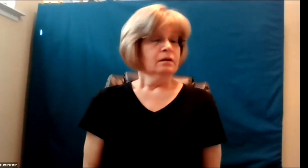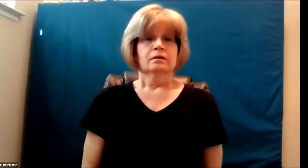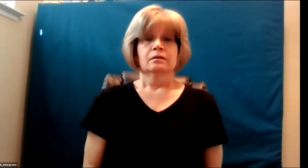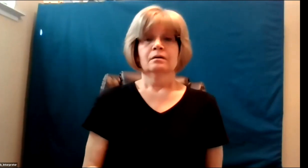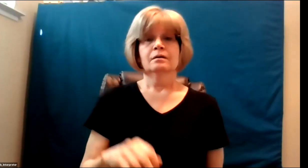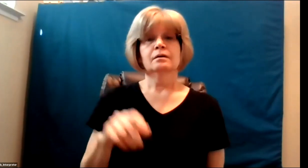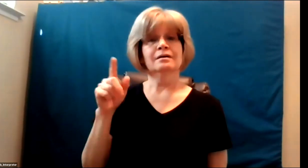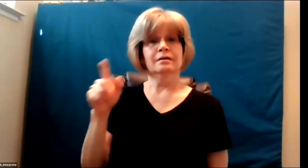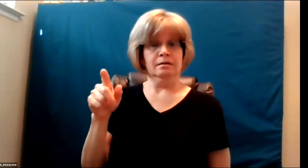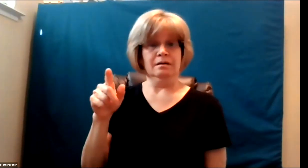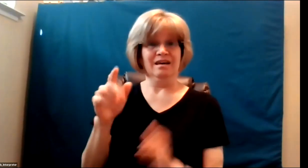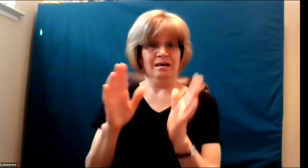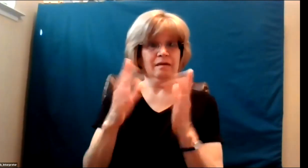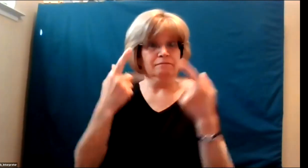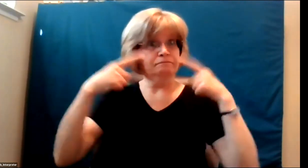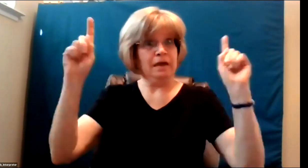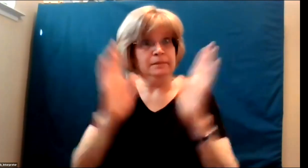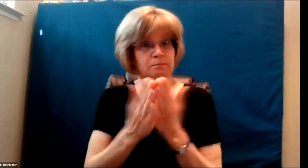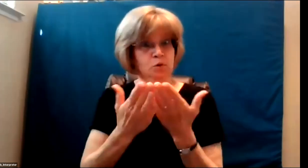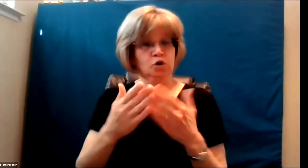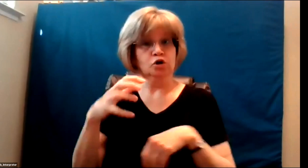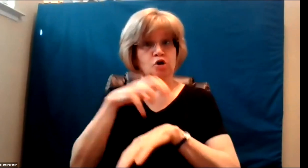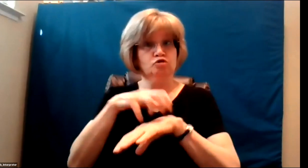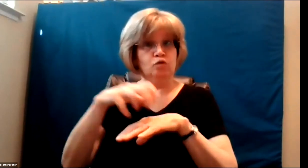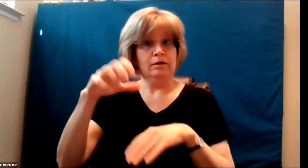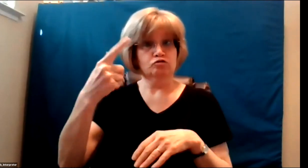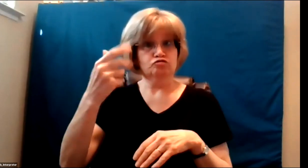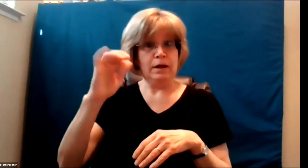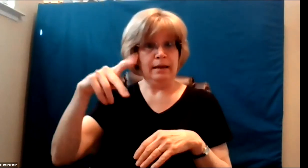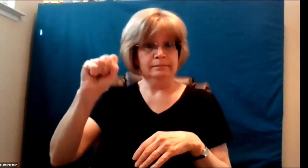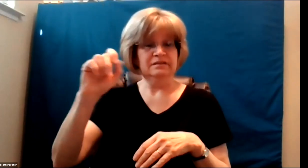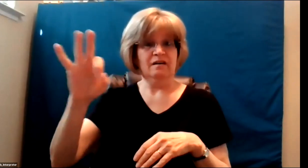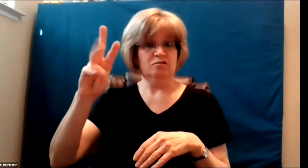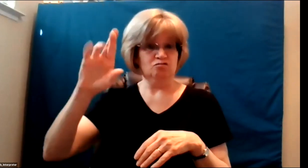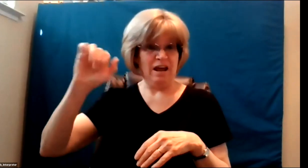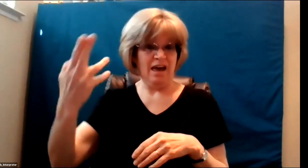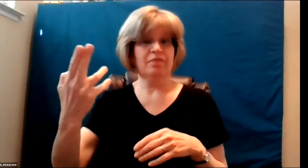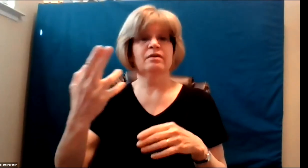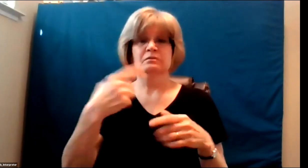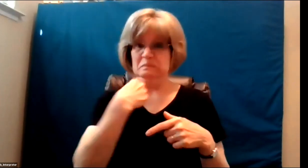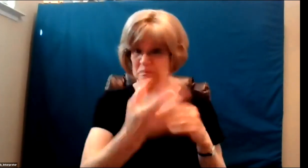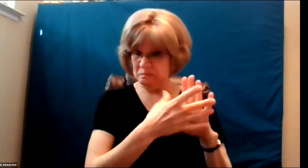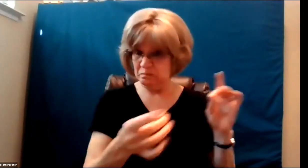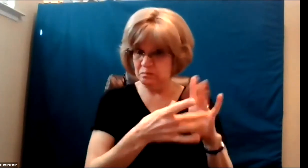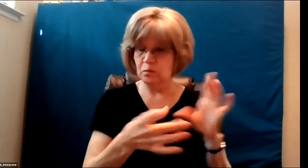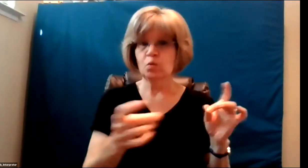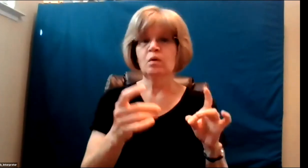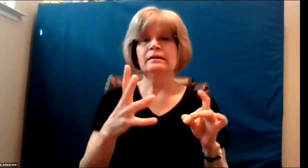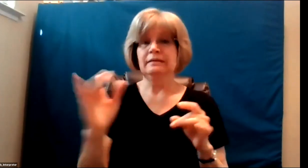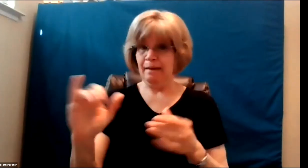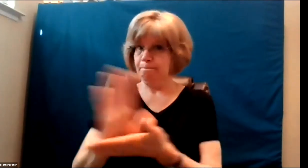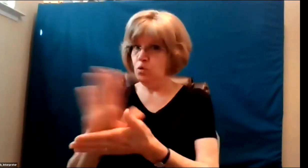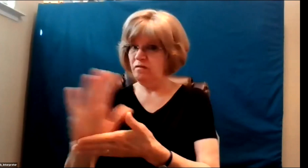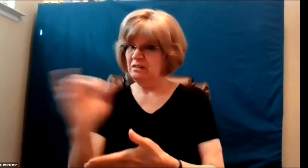John Steinbeck's classic novel, The Grapes of Wrath, recounts the story. So does the movie by the